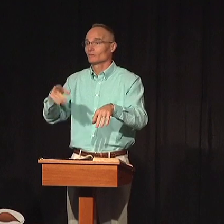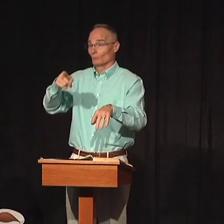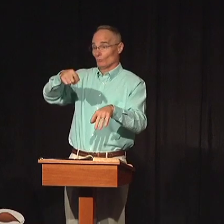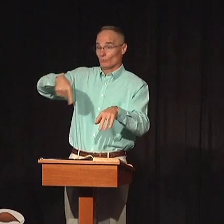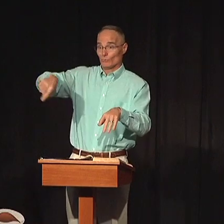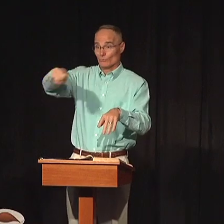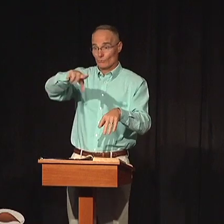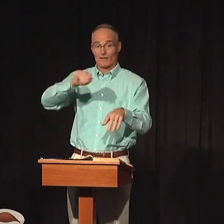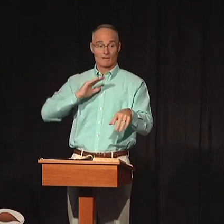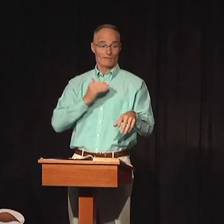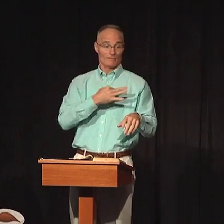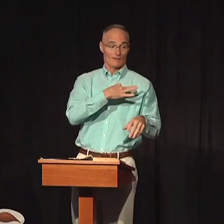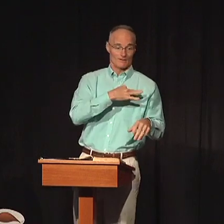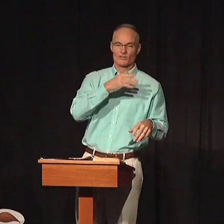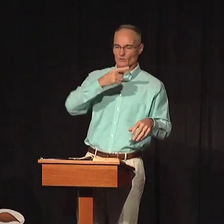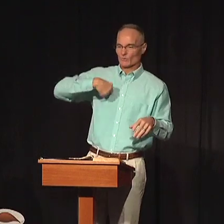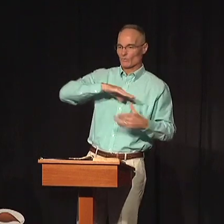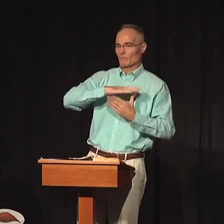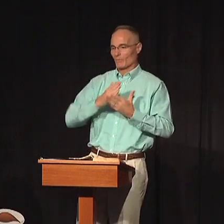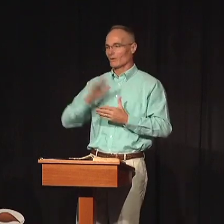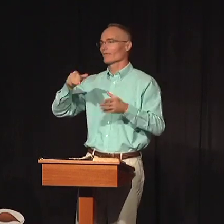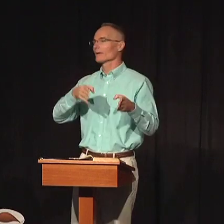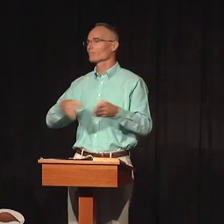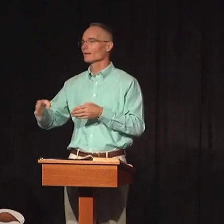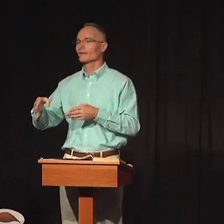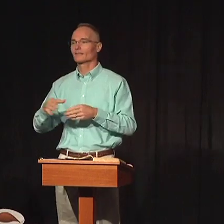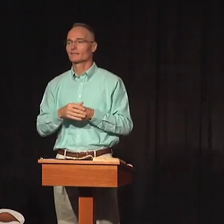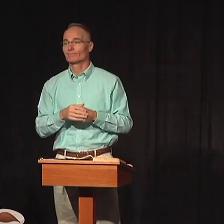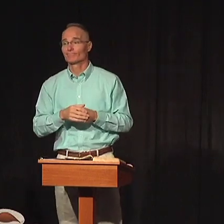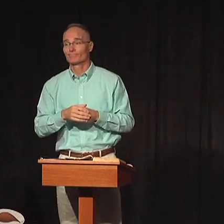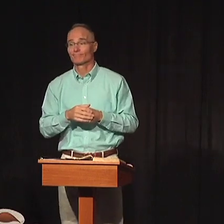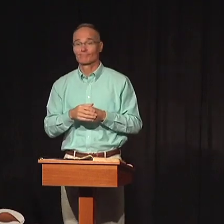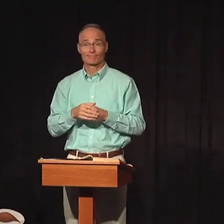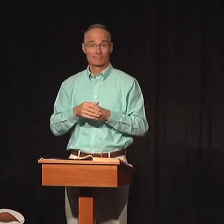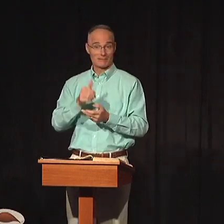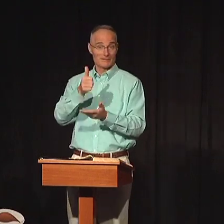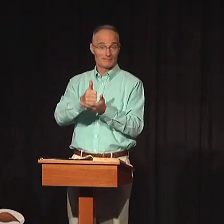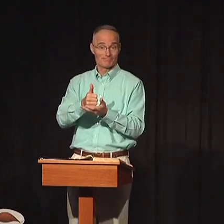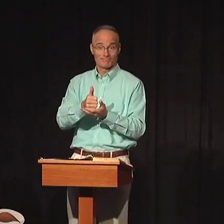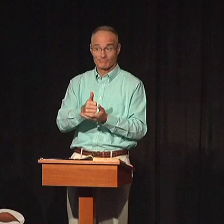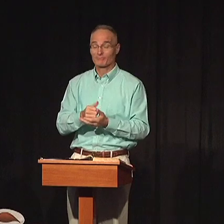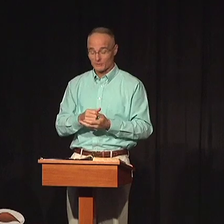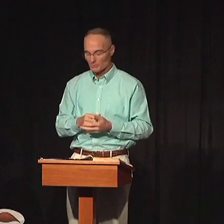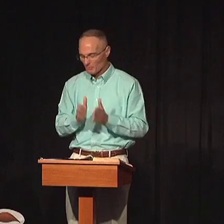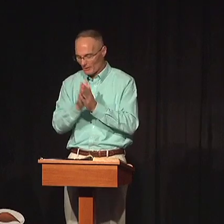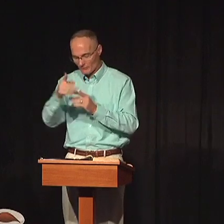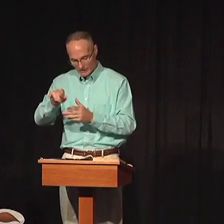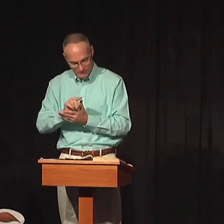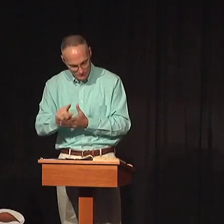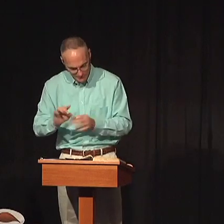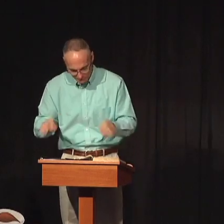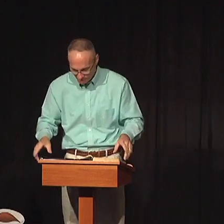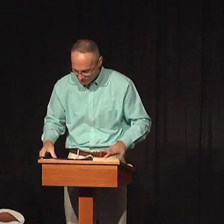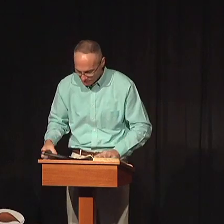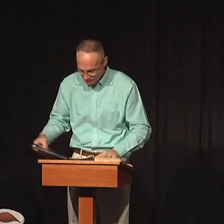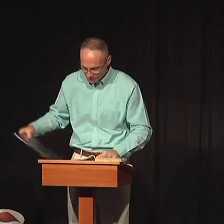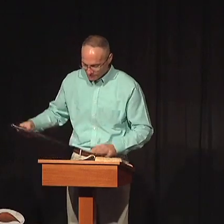for those children. You and the rest of our volunteers are part of that plan. Amen? All right. So pray for that during this